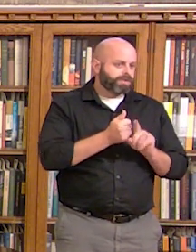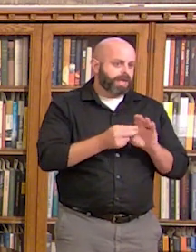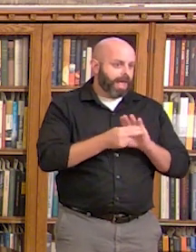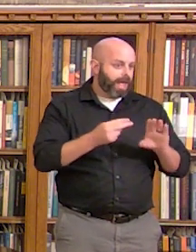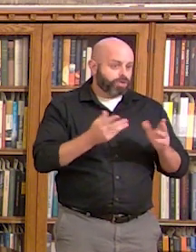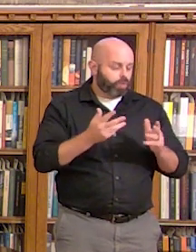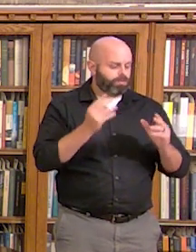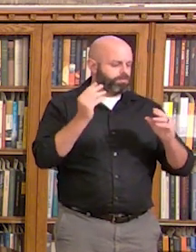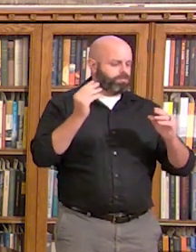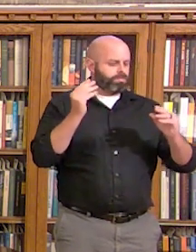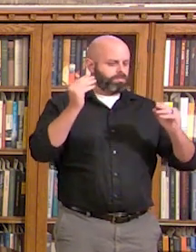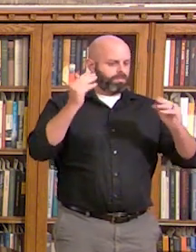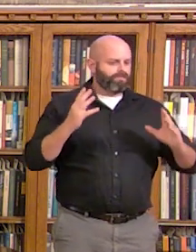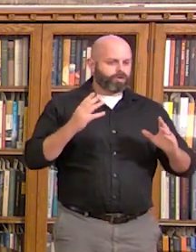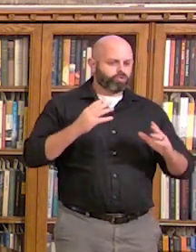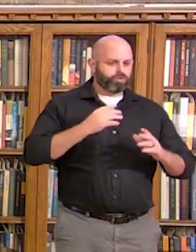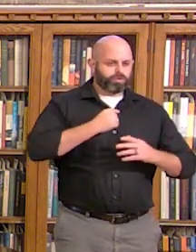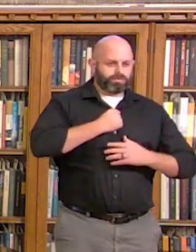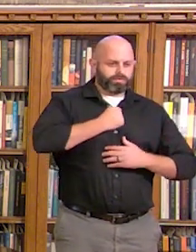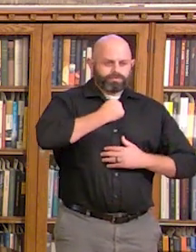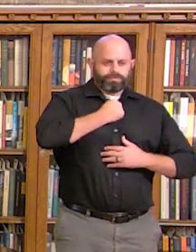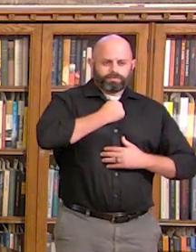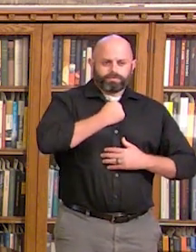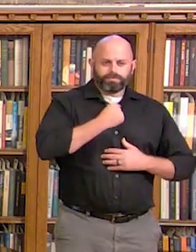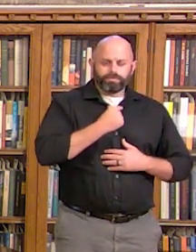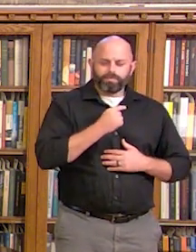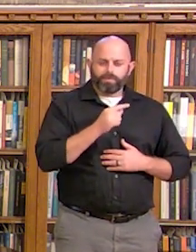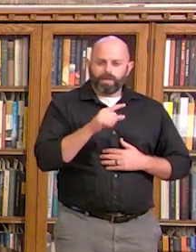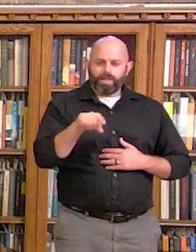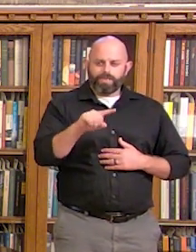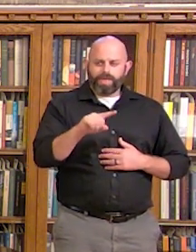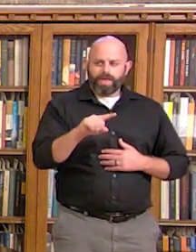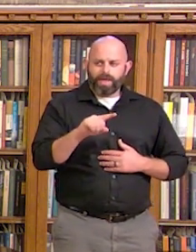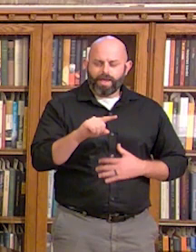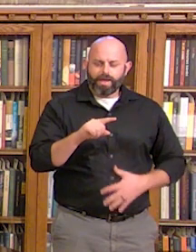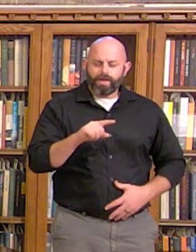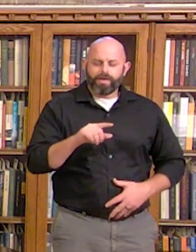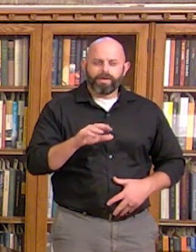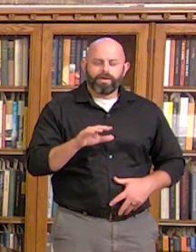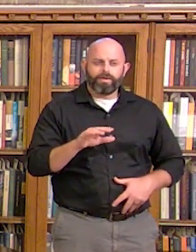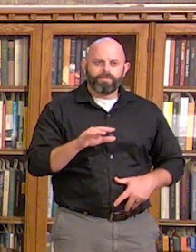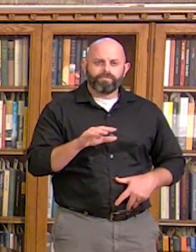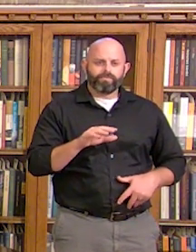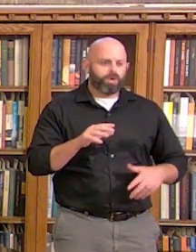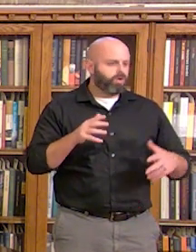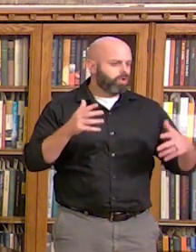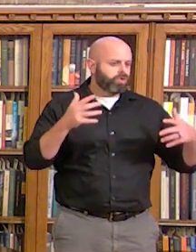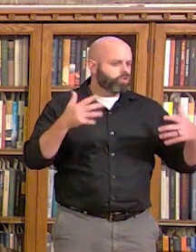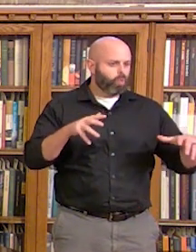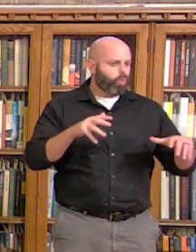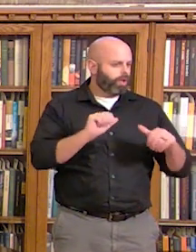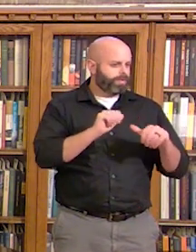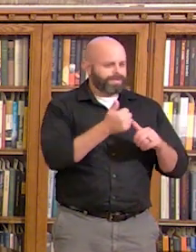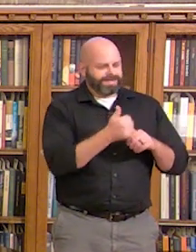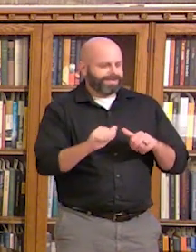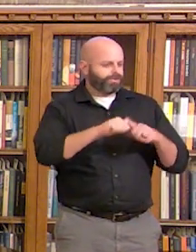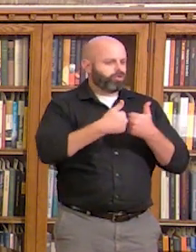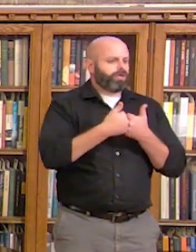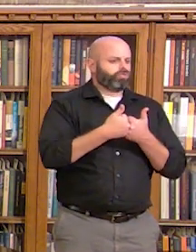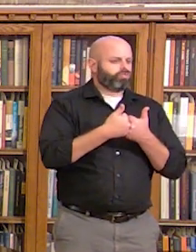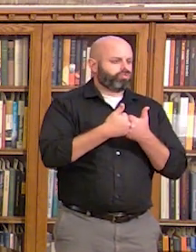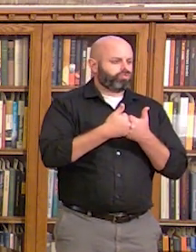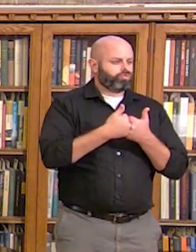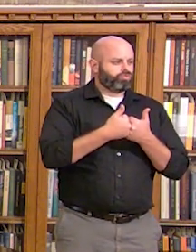much professors and they don't even want to have anyone challenge them how how do